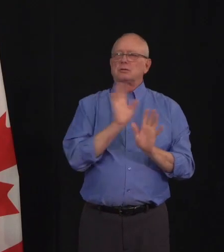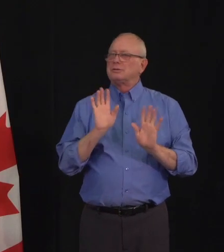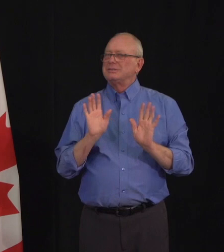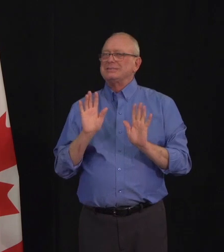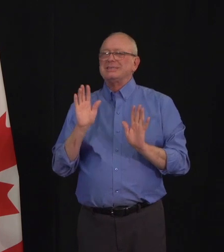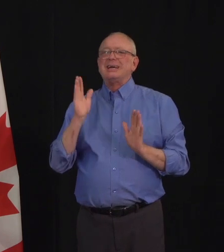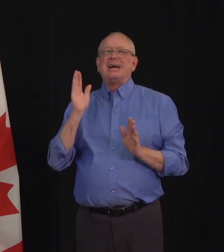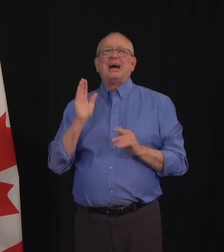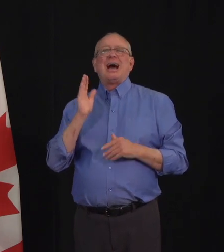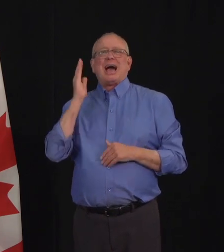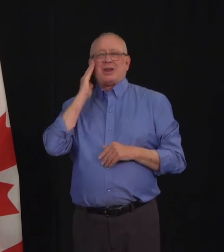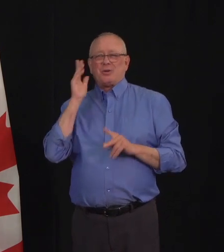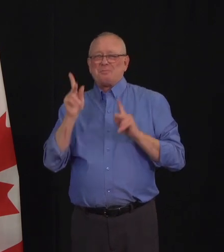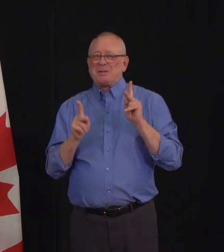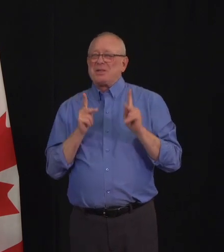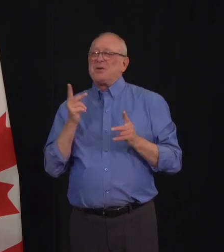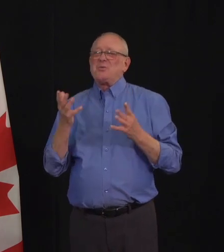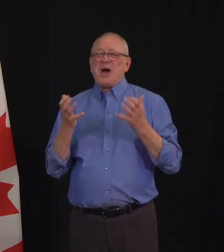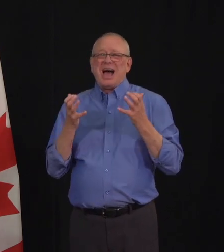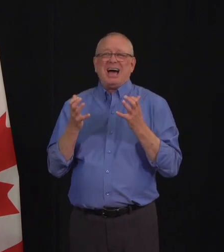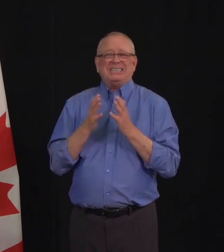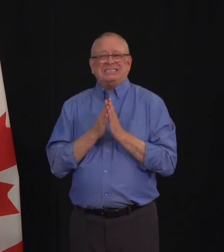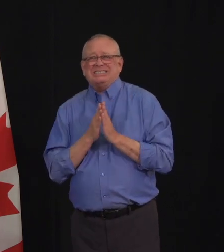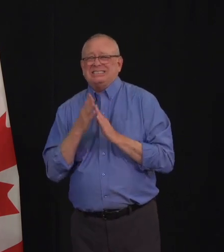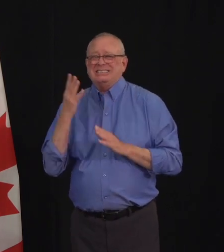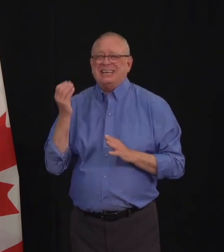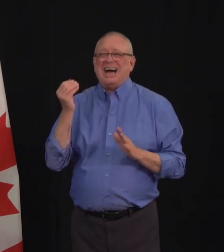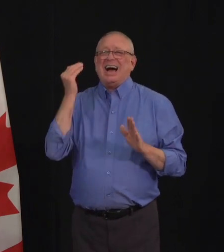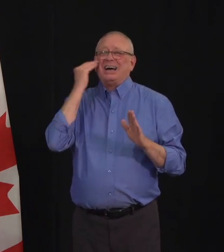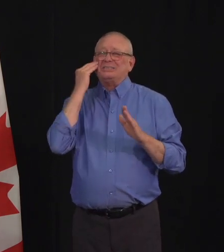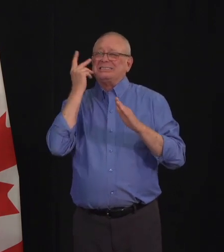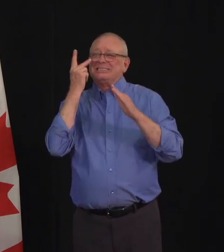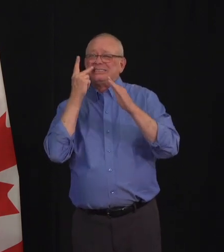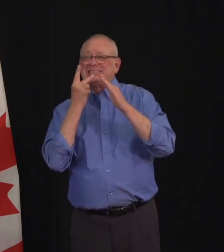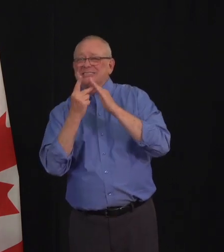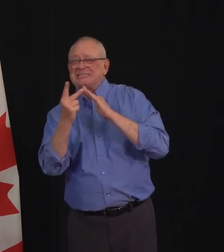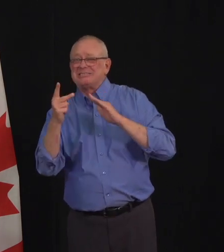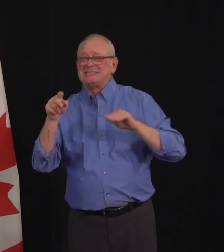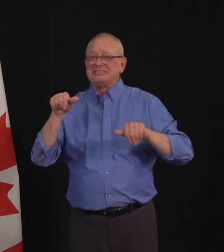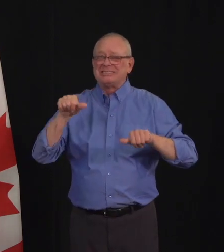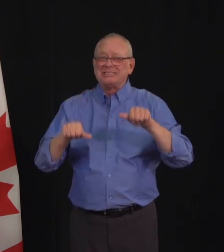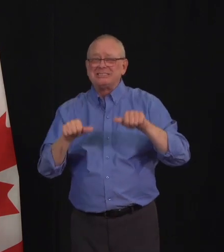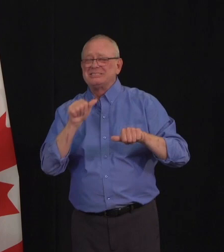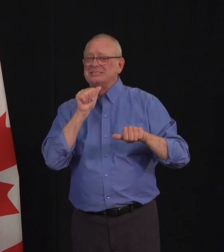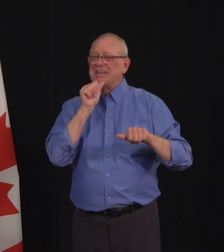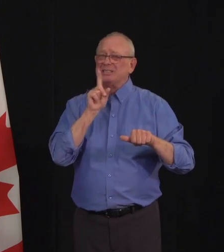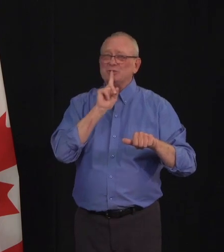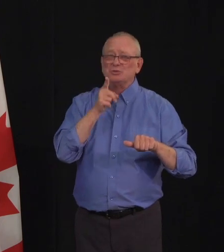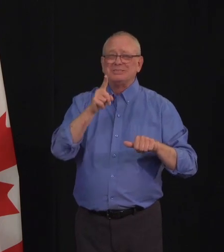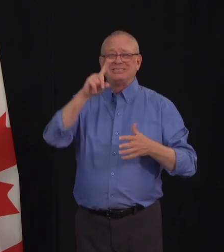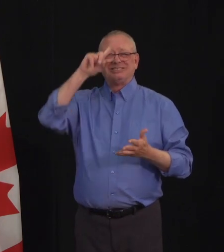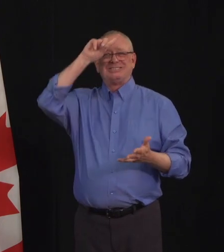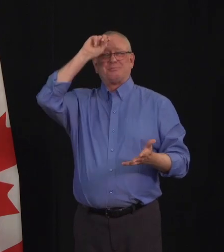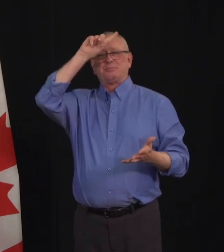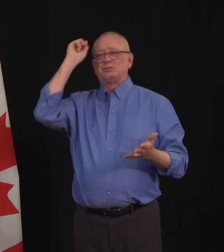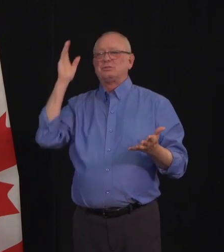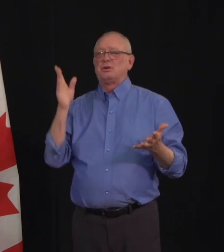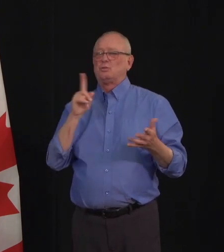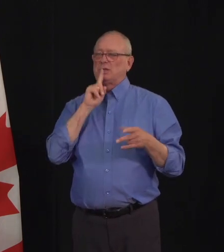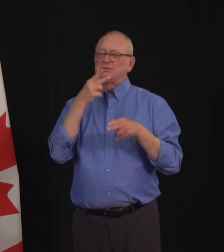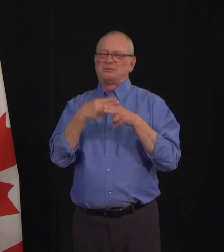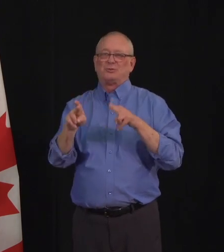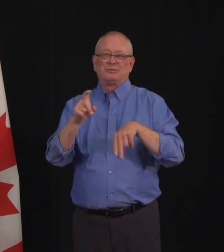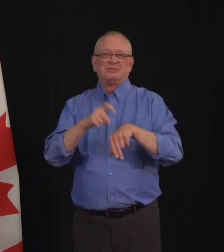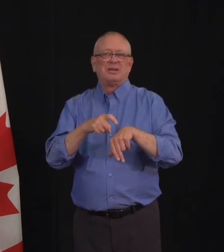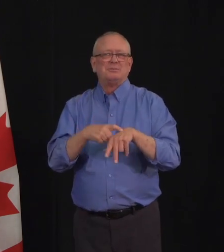the challenge of living with uncertainty, where we all want to make the most of the short summer that we have, and